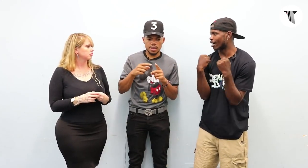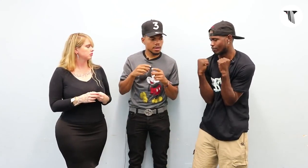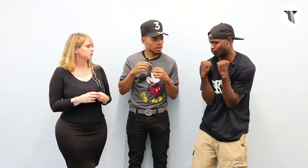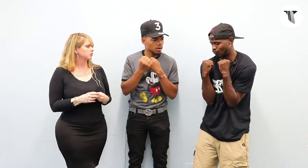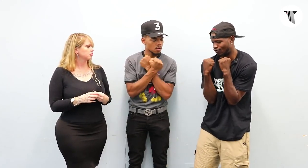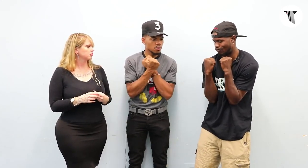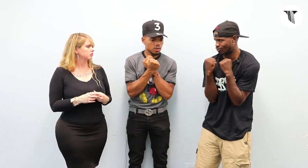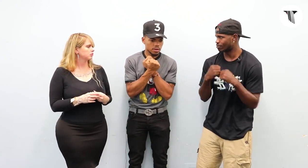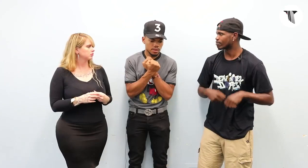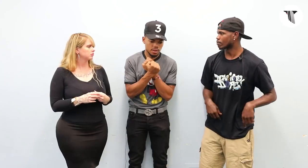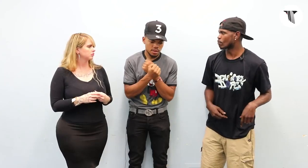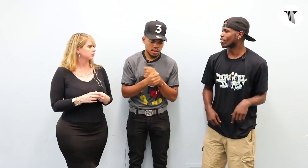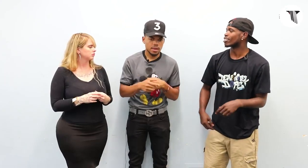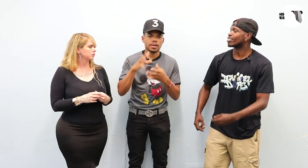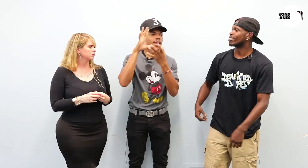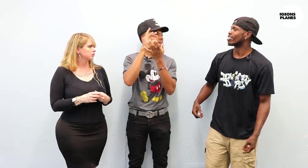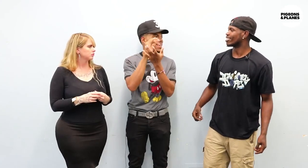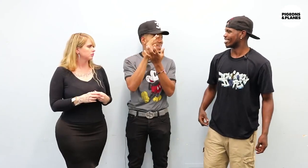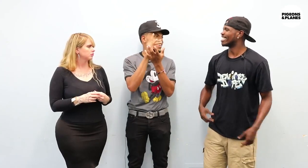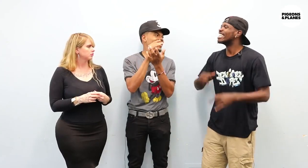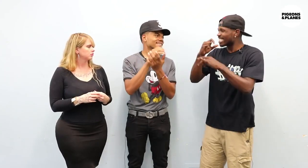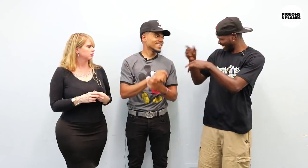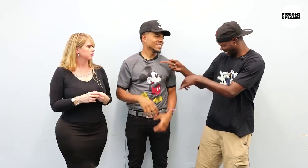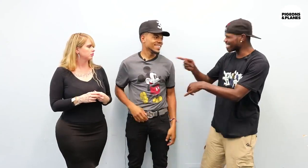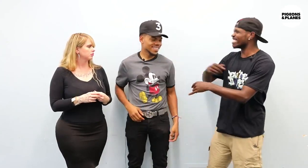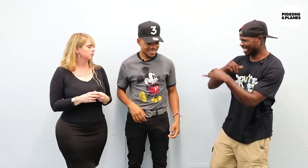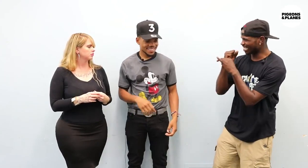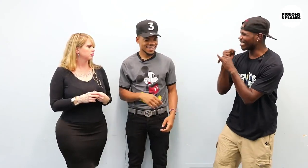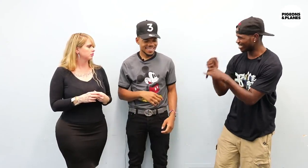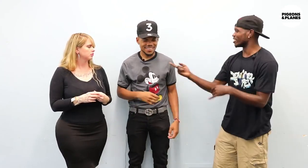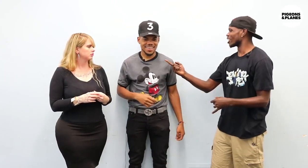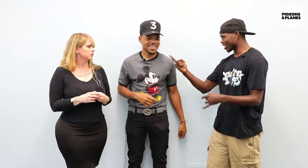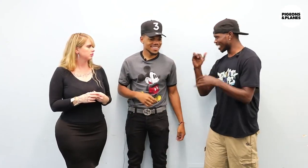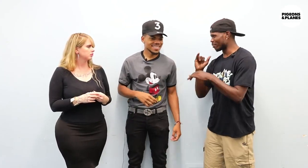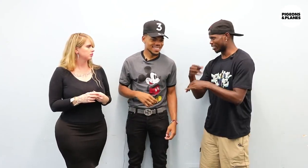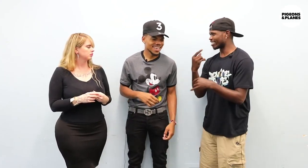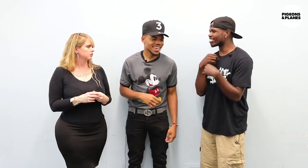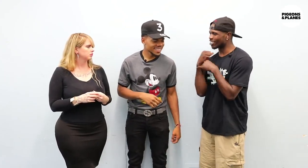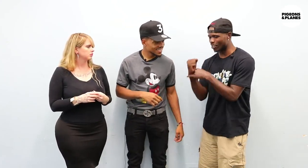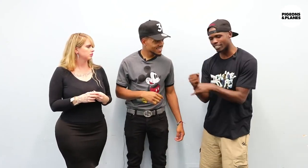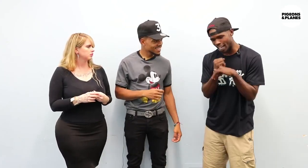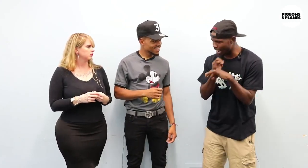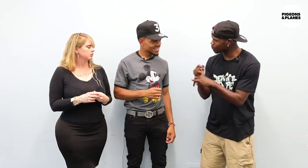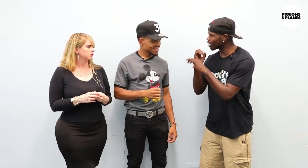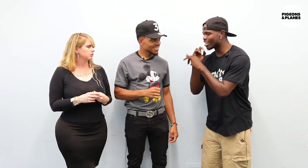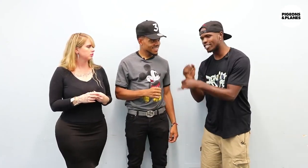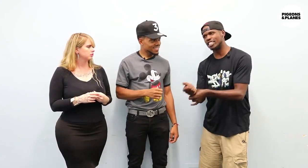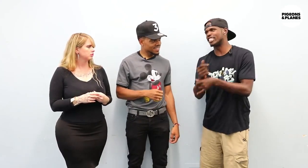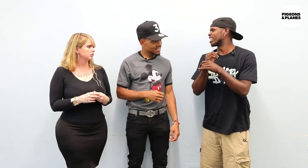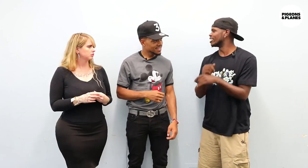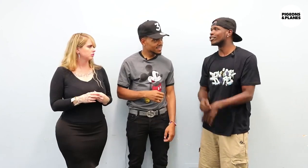get cold, like Nat King. There you go. So you caught that one. Yeah. So his dad says, you get into it,